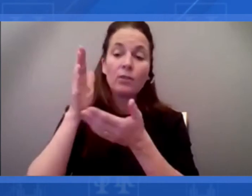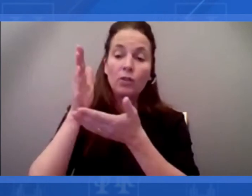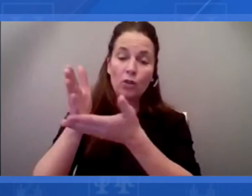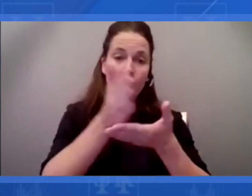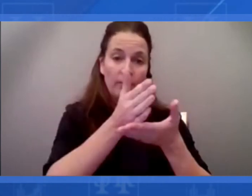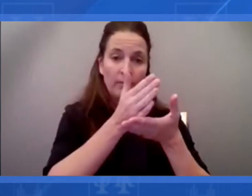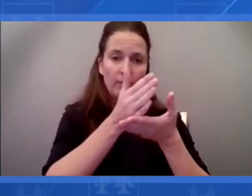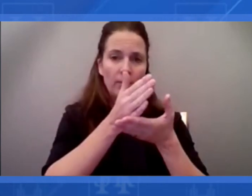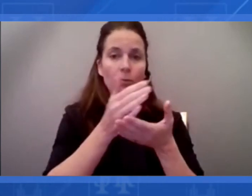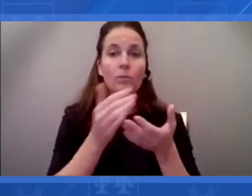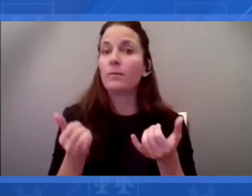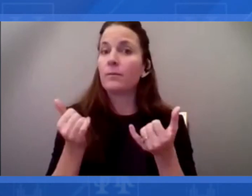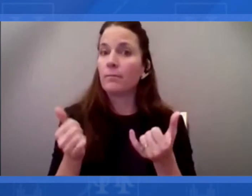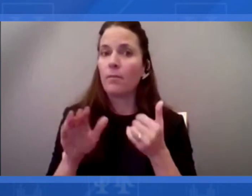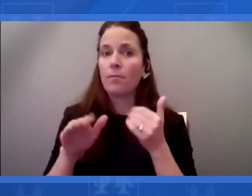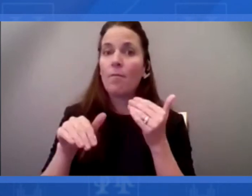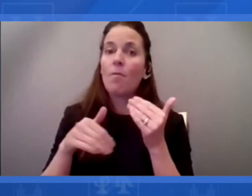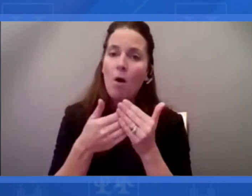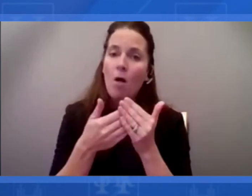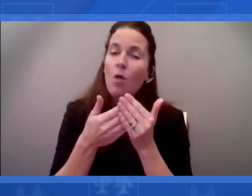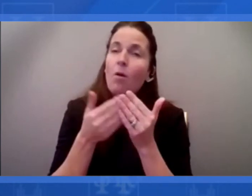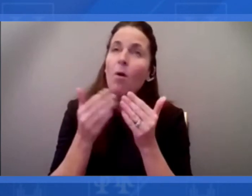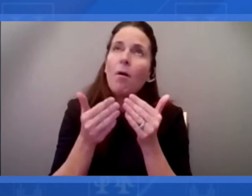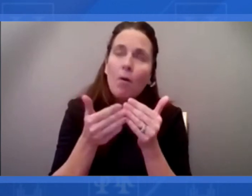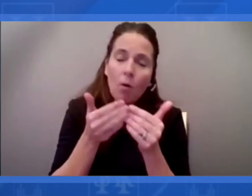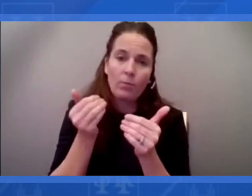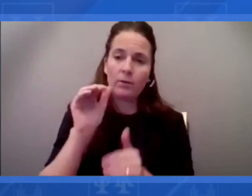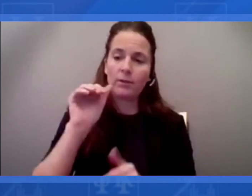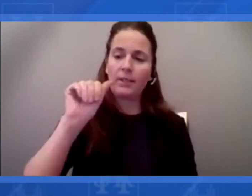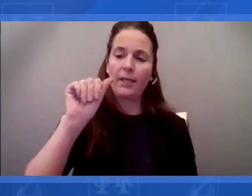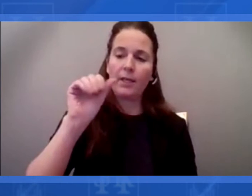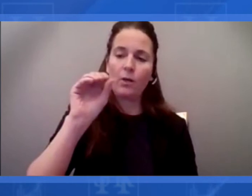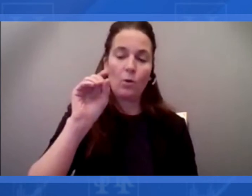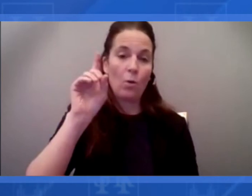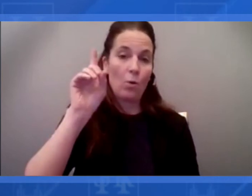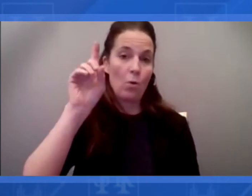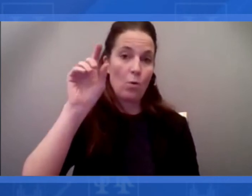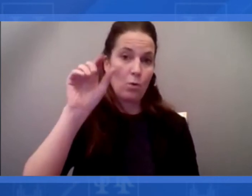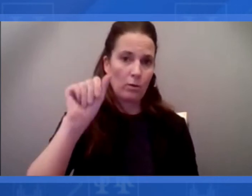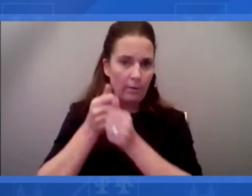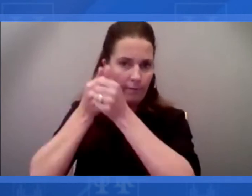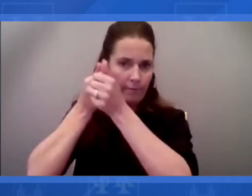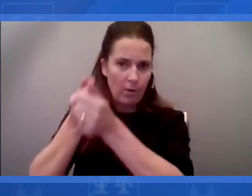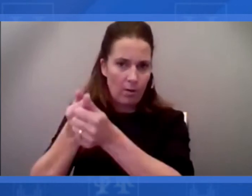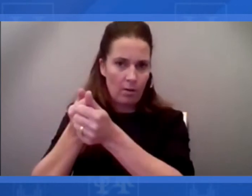end of year, up from 65% at the end of 2020.